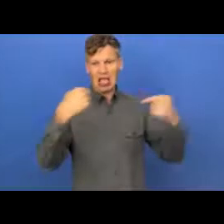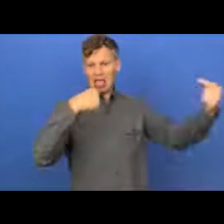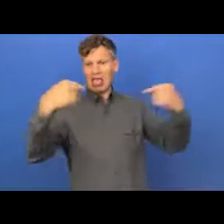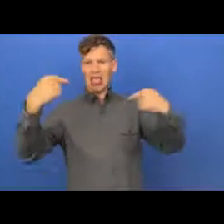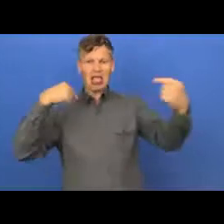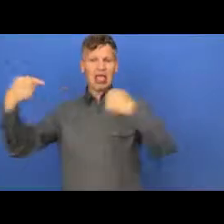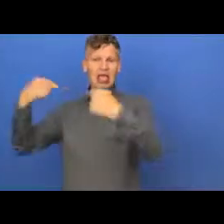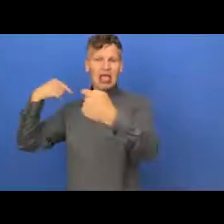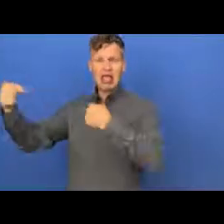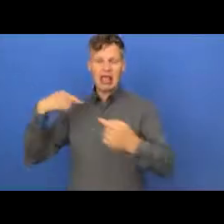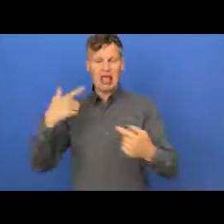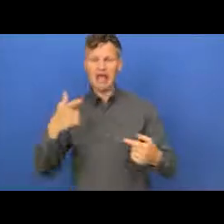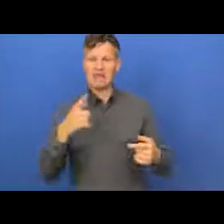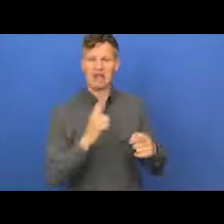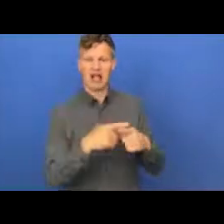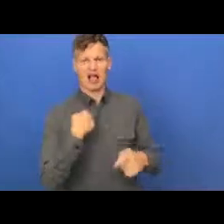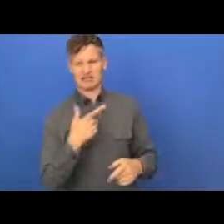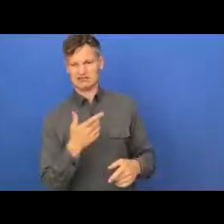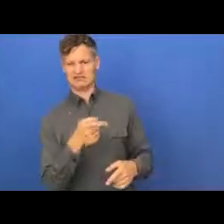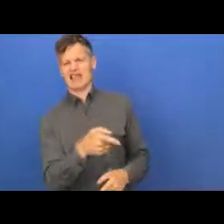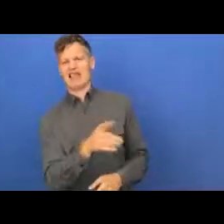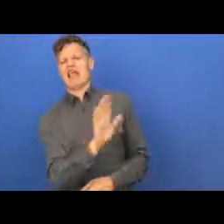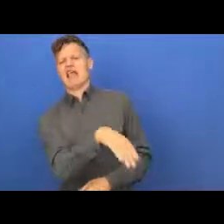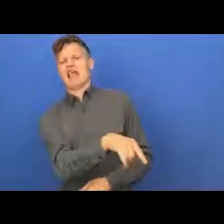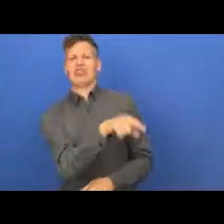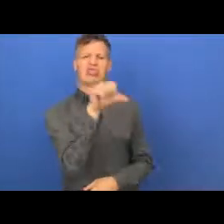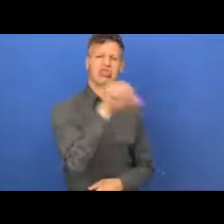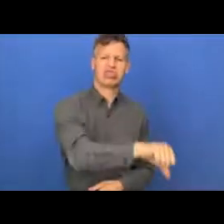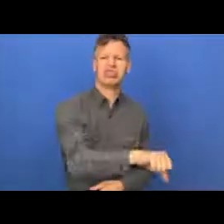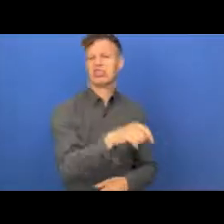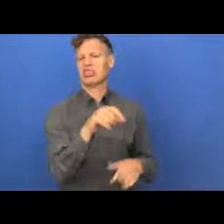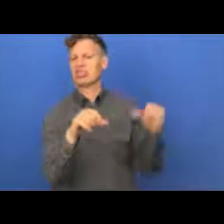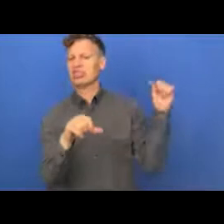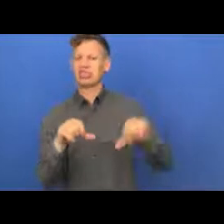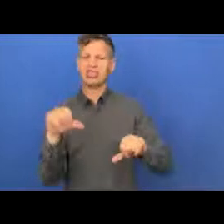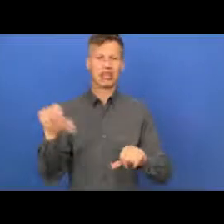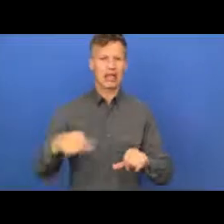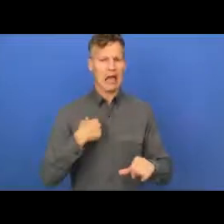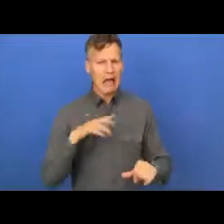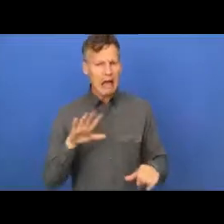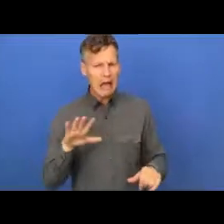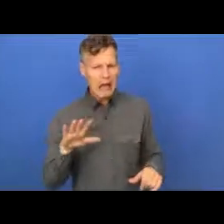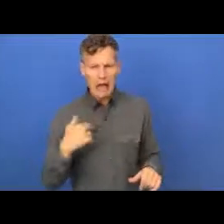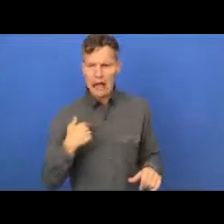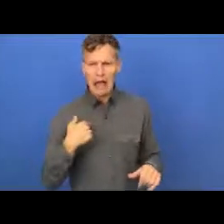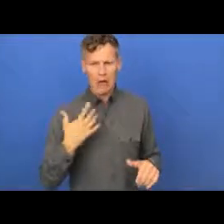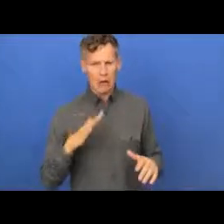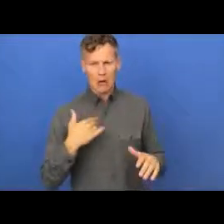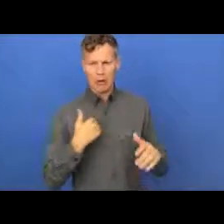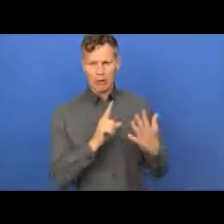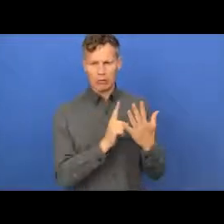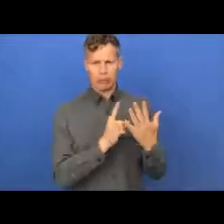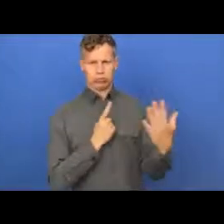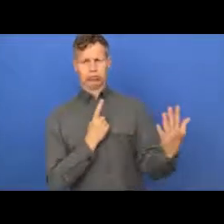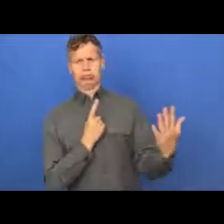make sarcastic comments. I remember being isolated